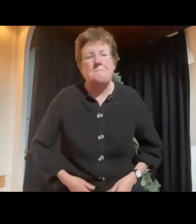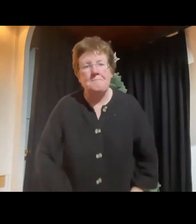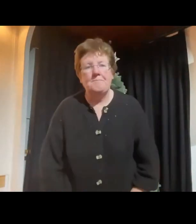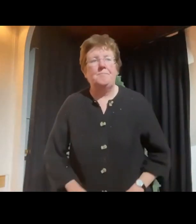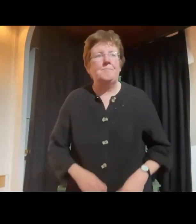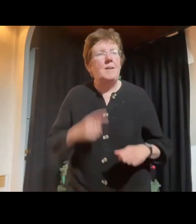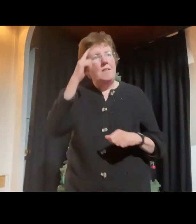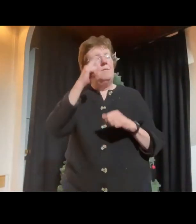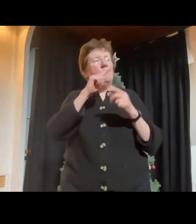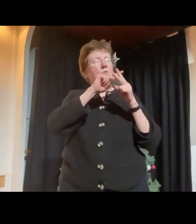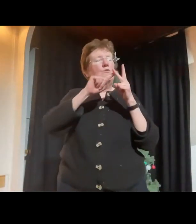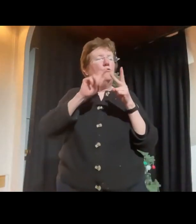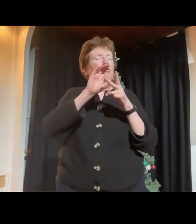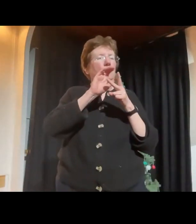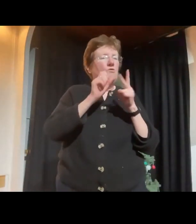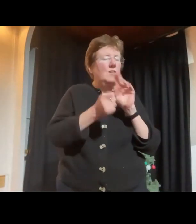Rachel, if you go first.